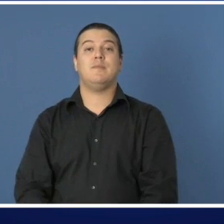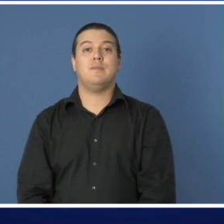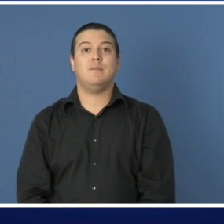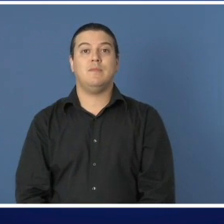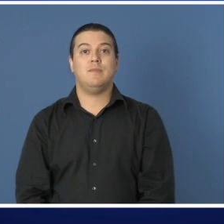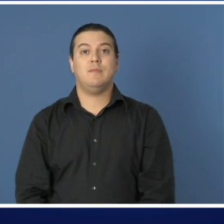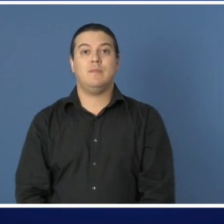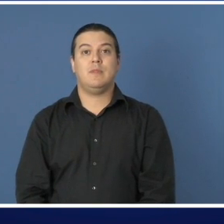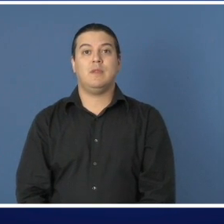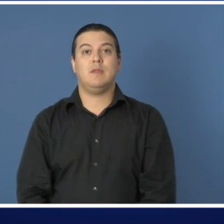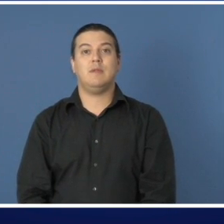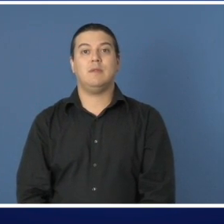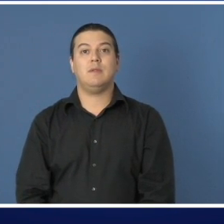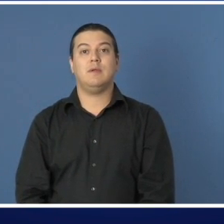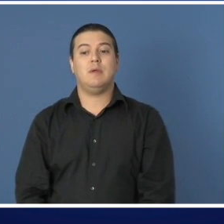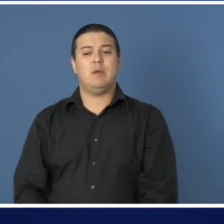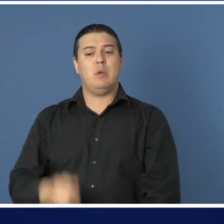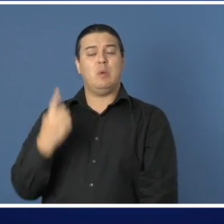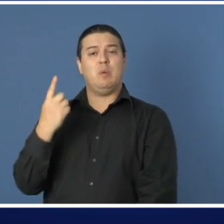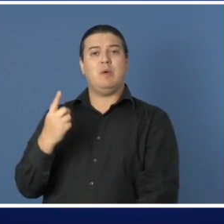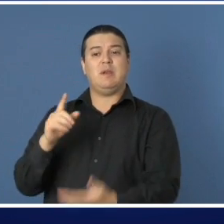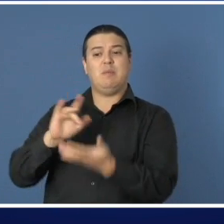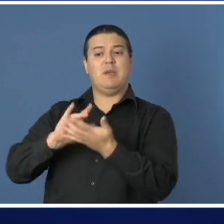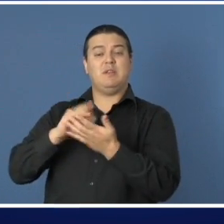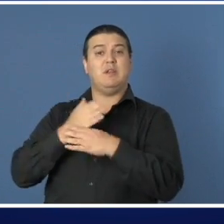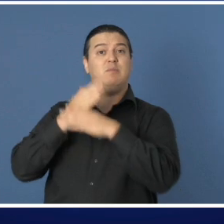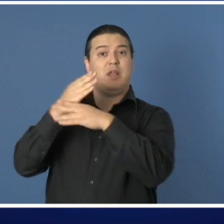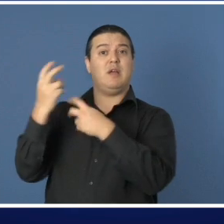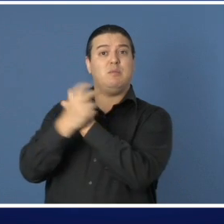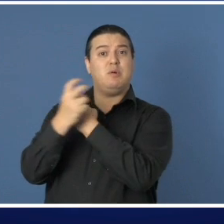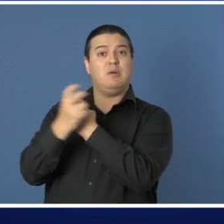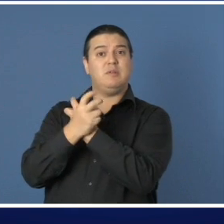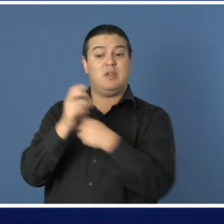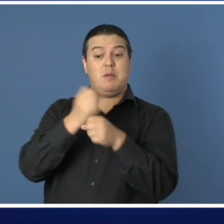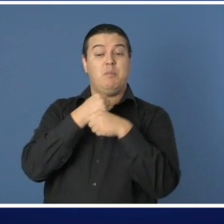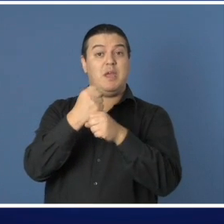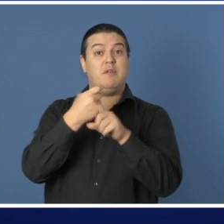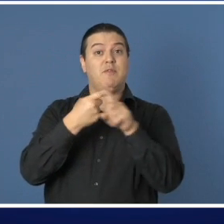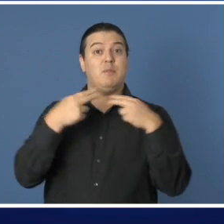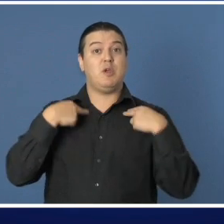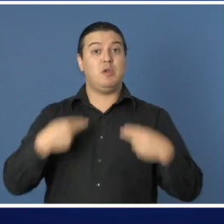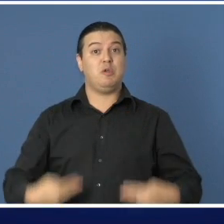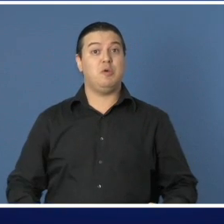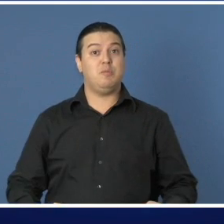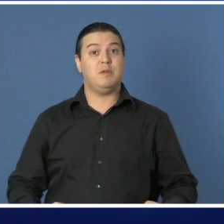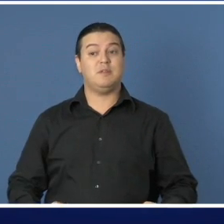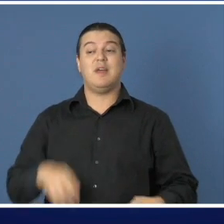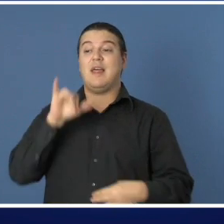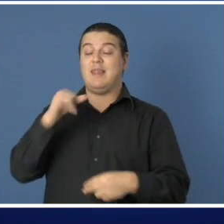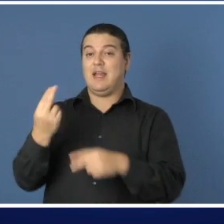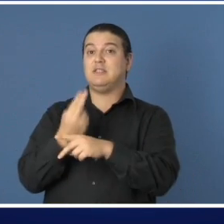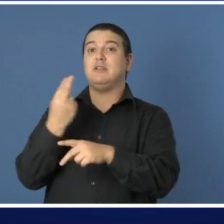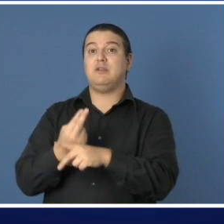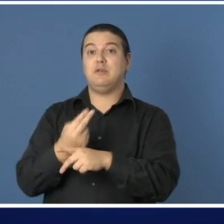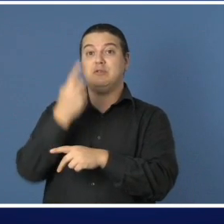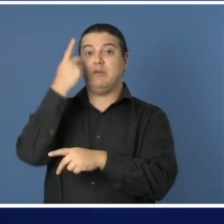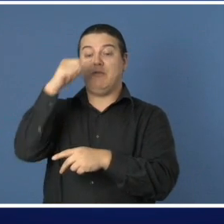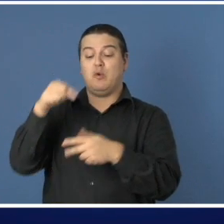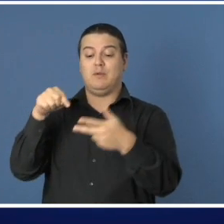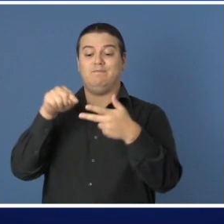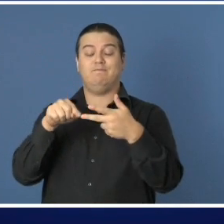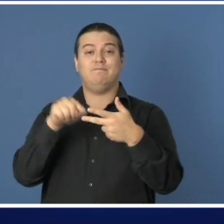botulism. A human-derived antitoxin is used to treat cases of infant